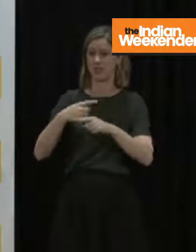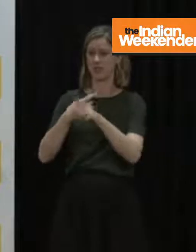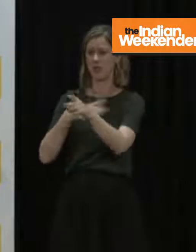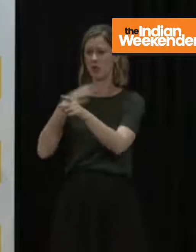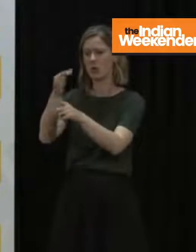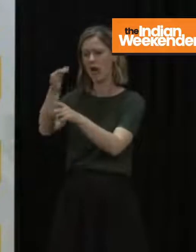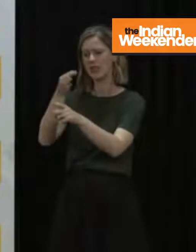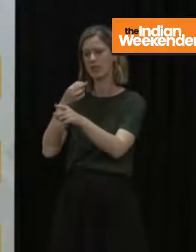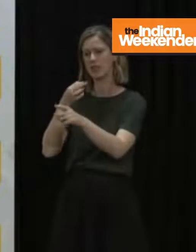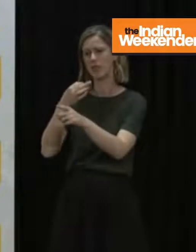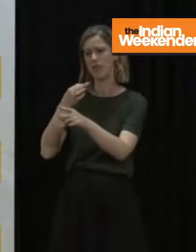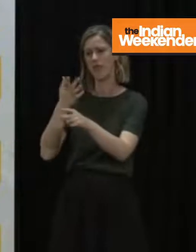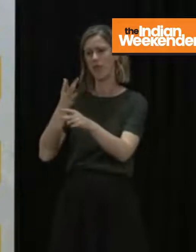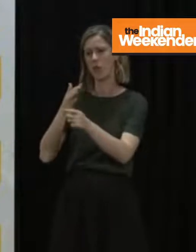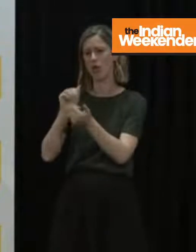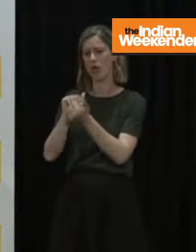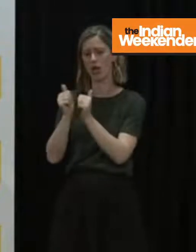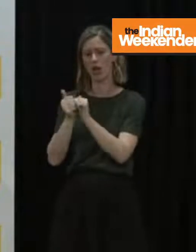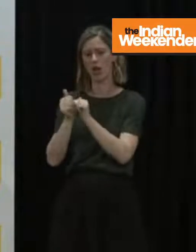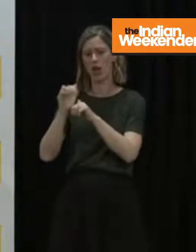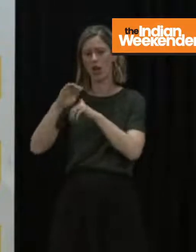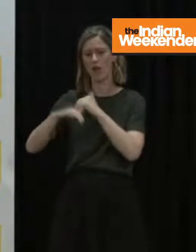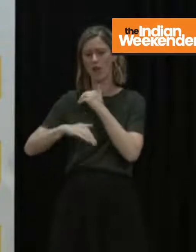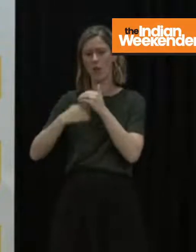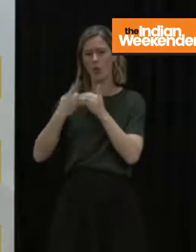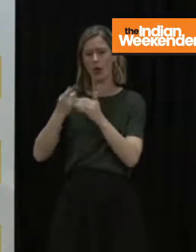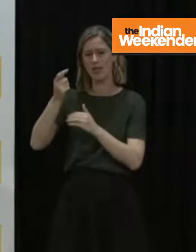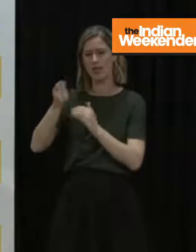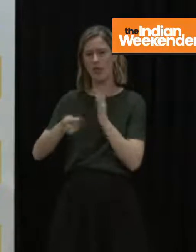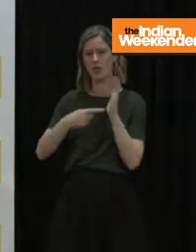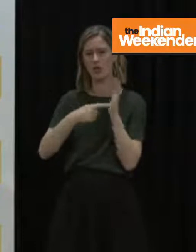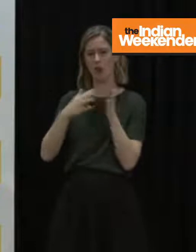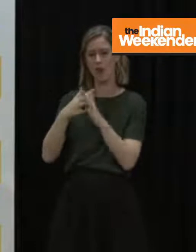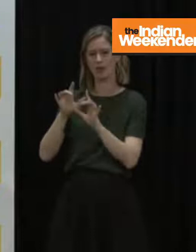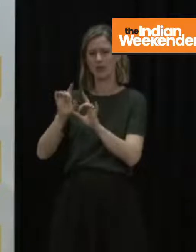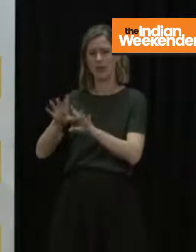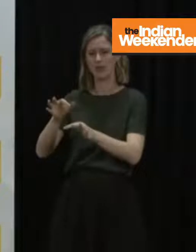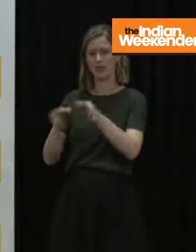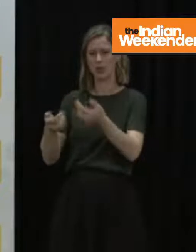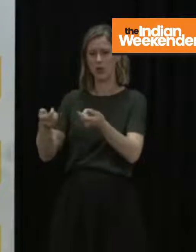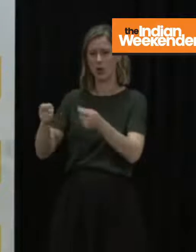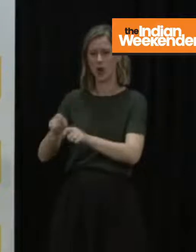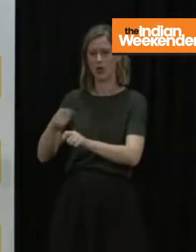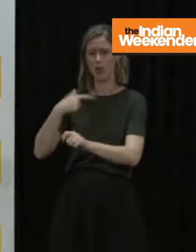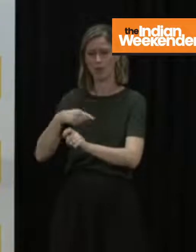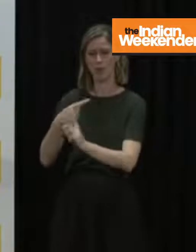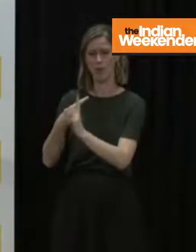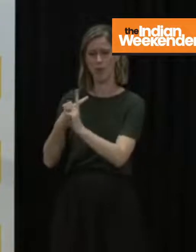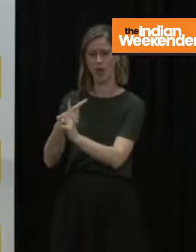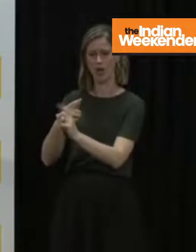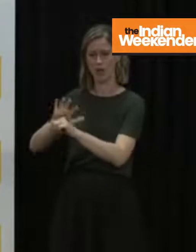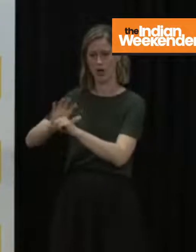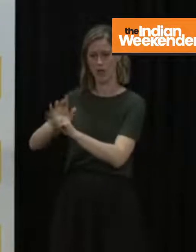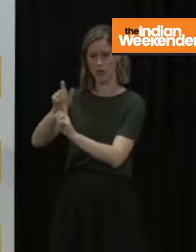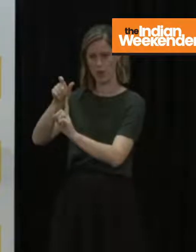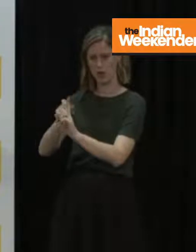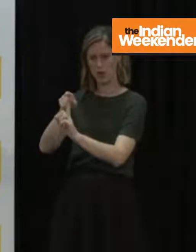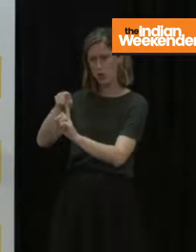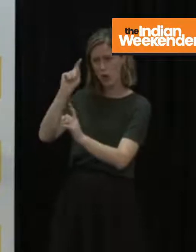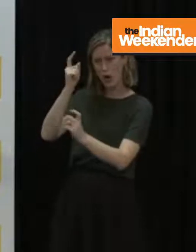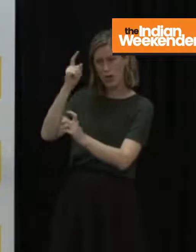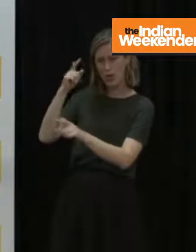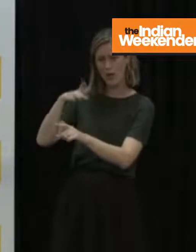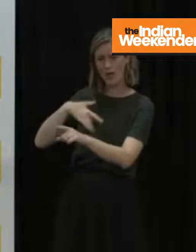a colleague on the Te Waimana town going into a voluntary lockdown this week because of one case. Are you concerned, or do you think